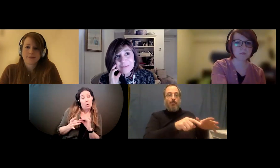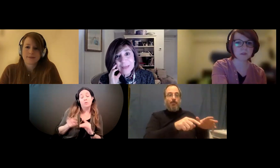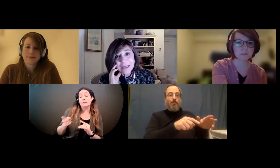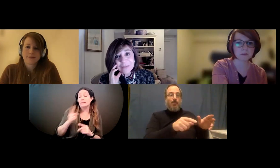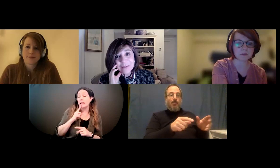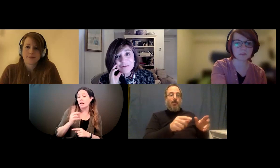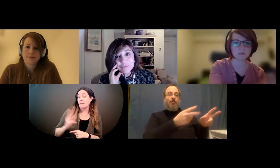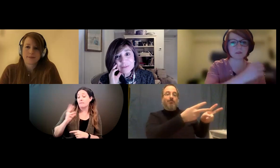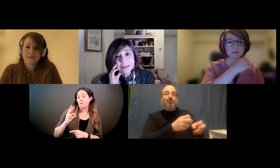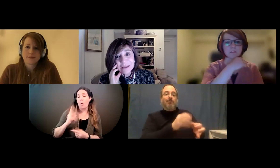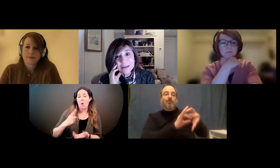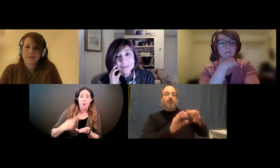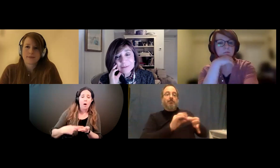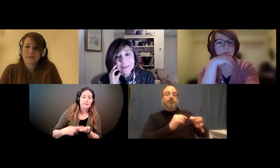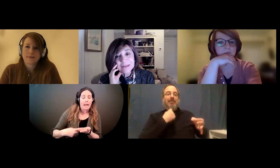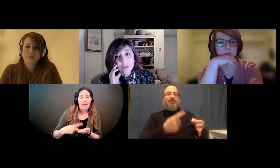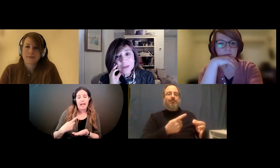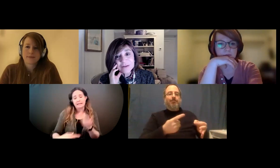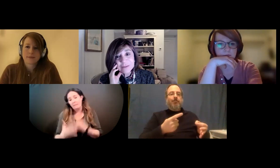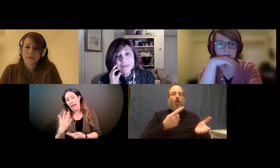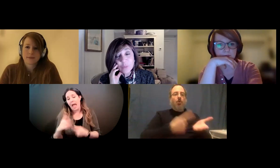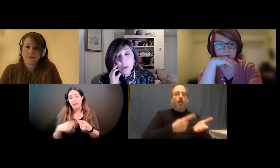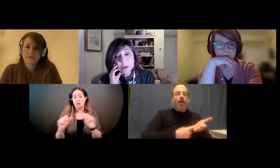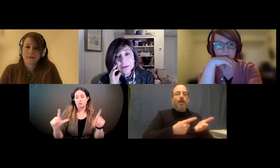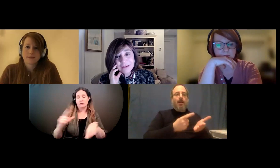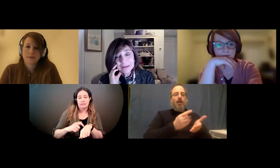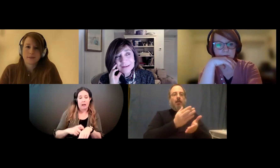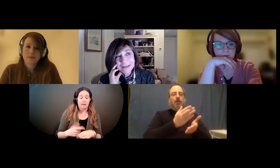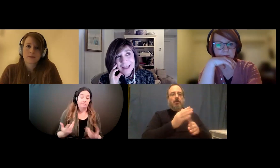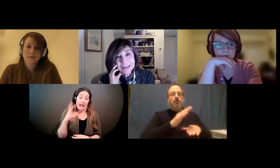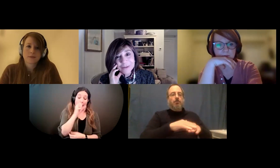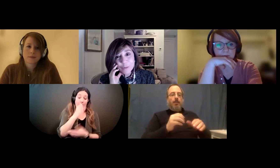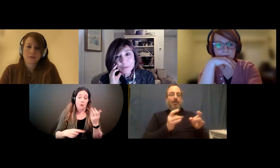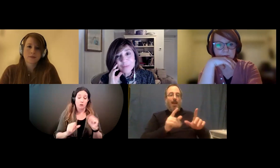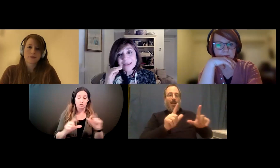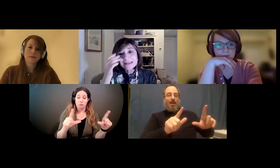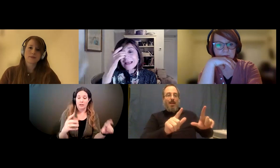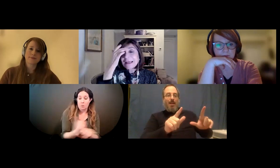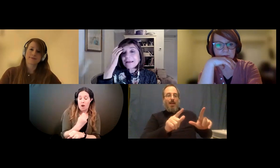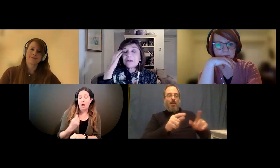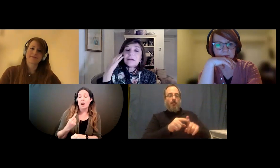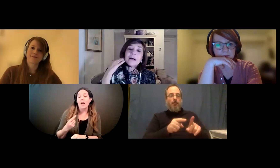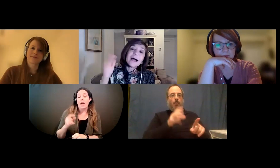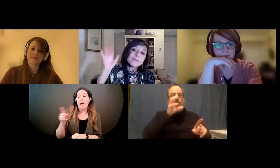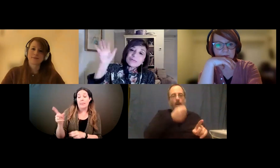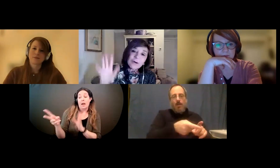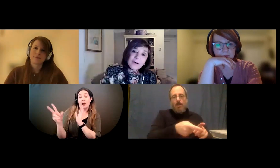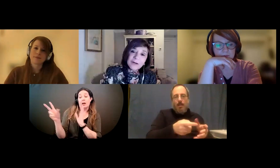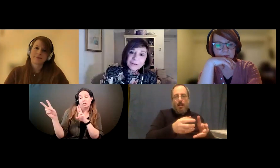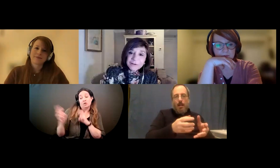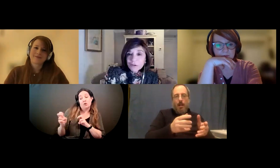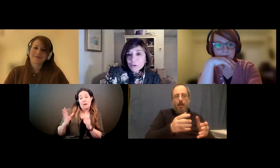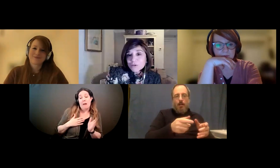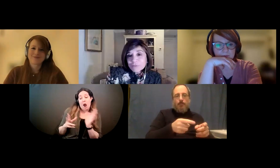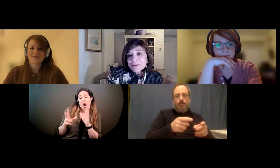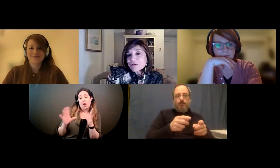be a debate about screen time. Guess what? Screens won. And it quoted me as saying, I was